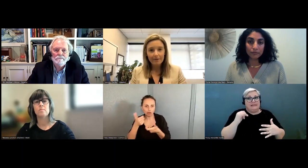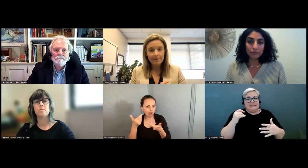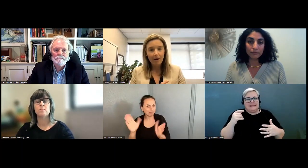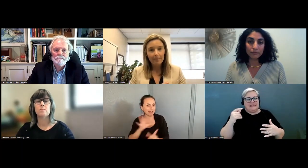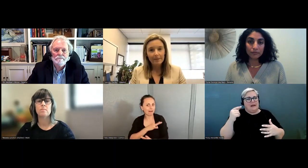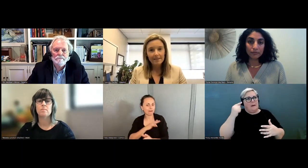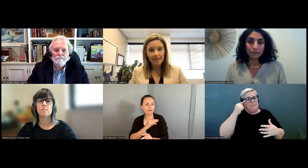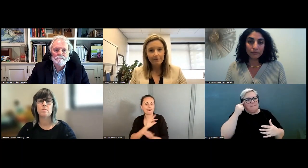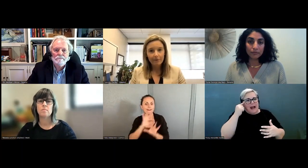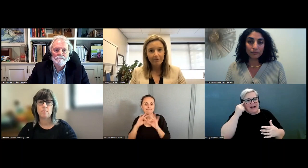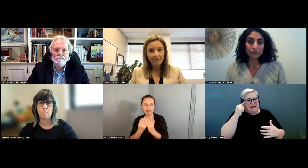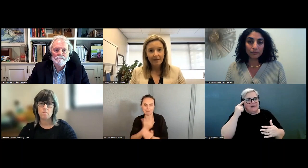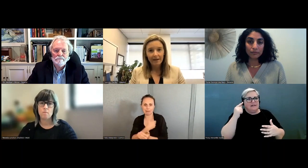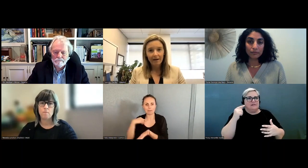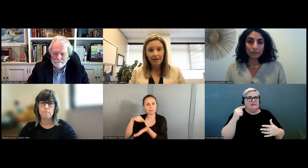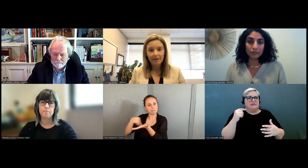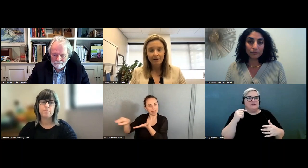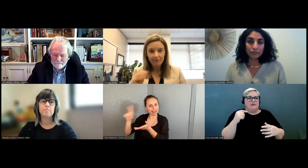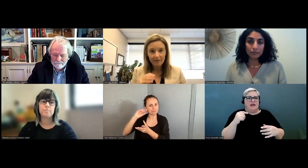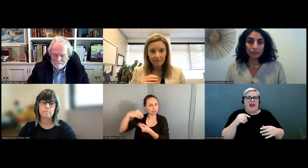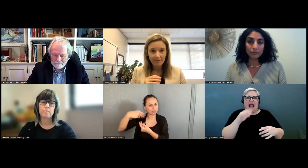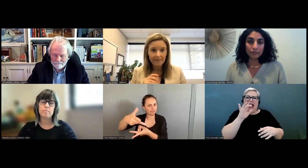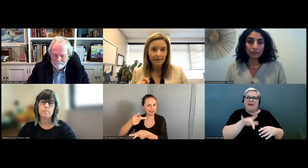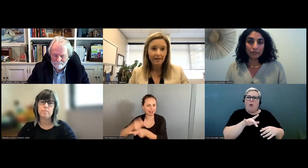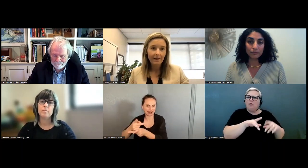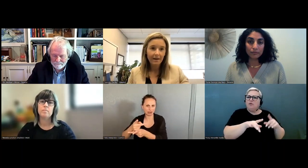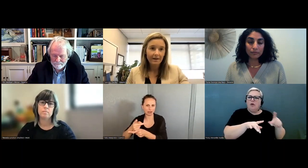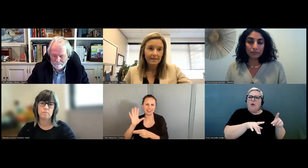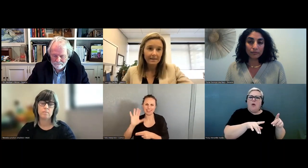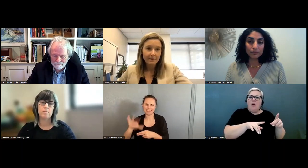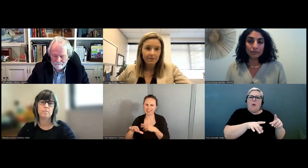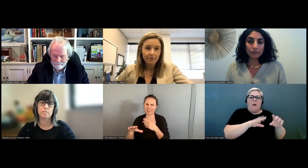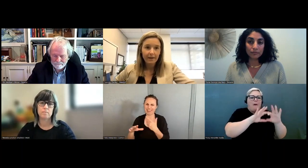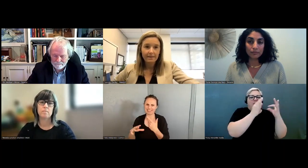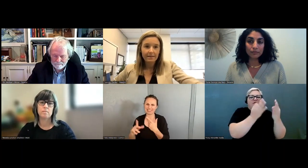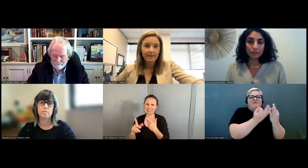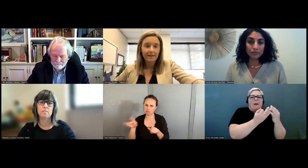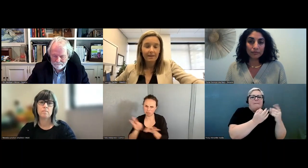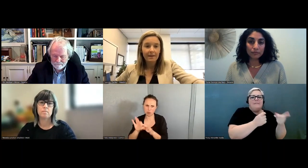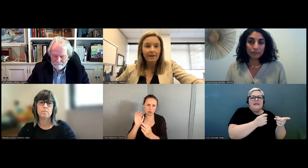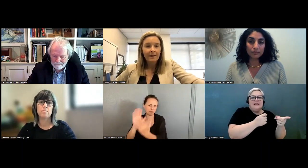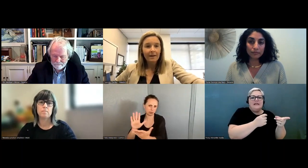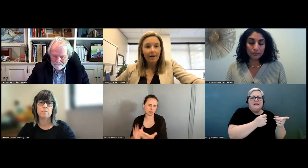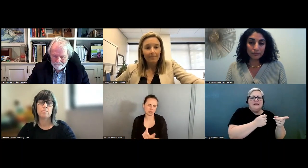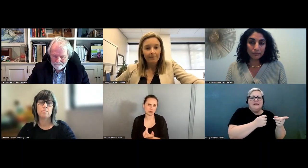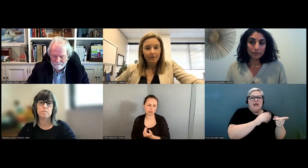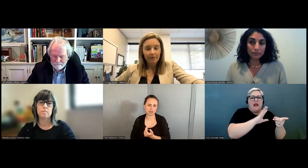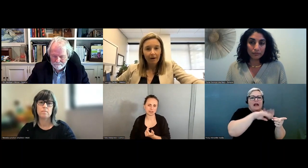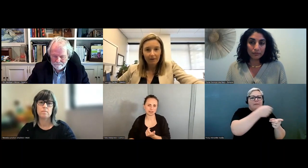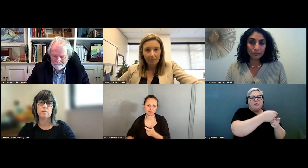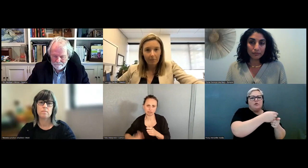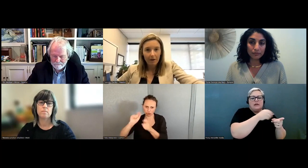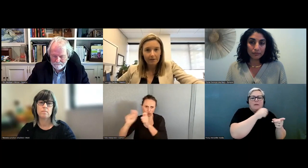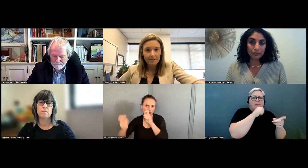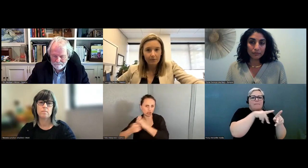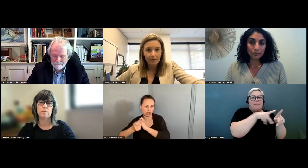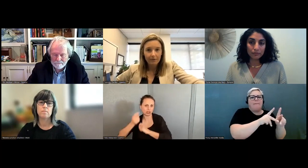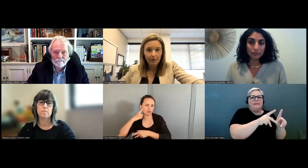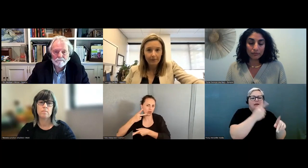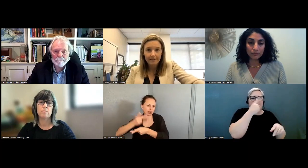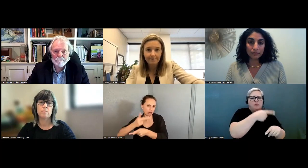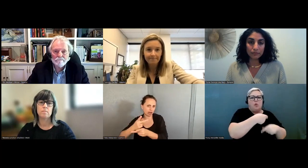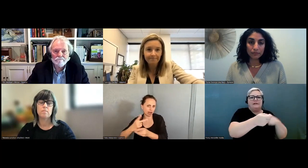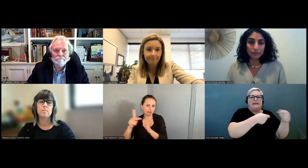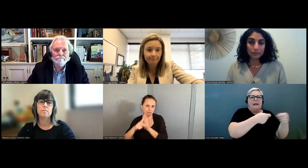family members to be compensated for providing care, I think fundamentally needs to be addressed in sort of caregiving policies